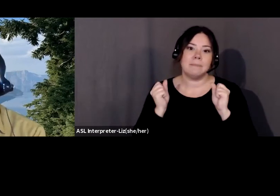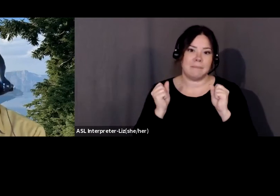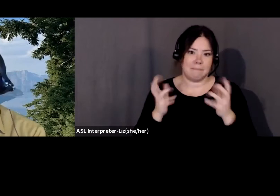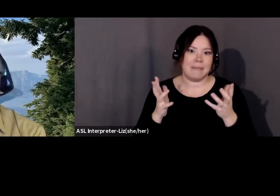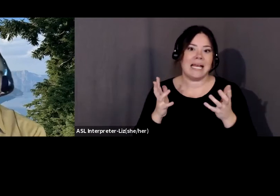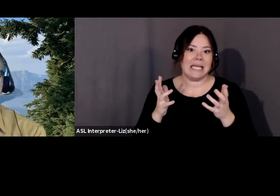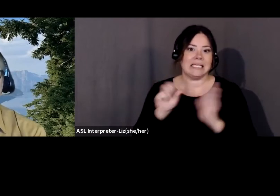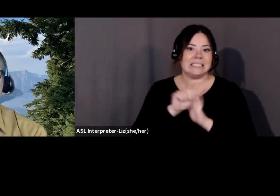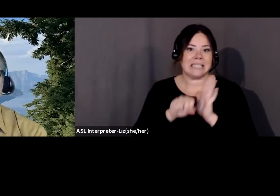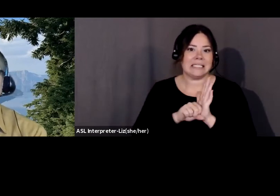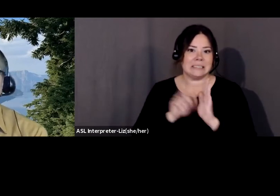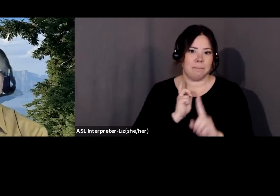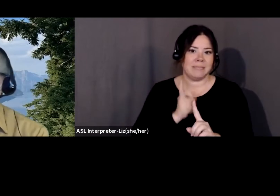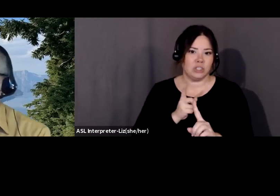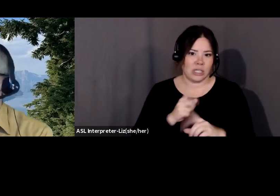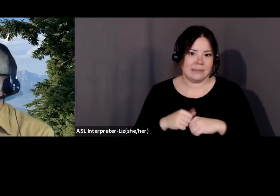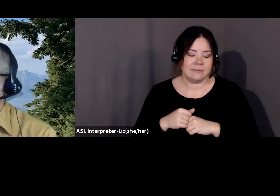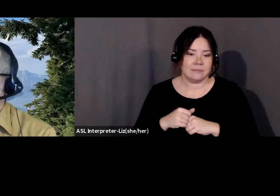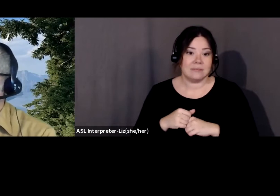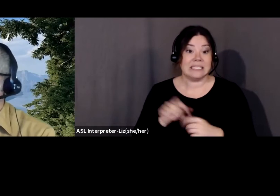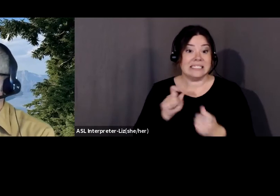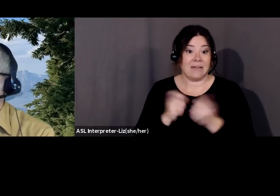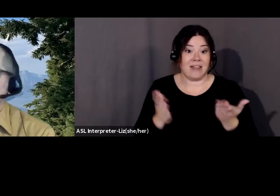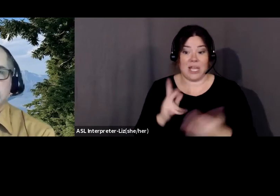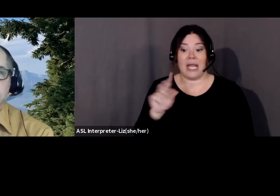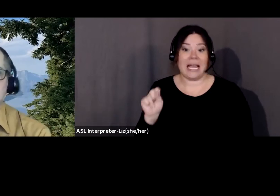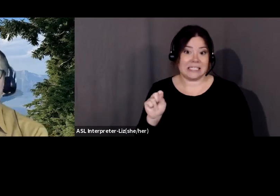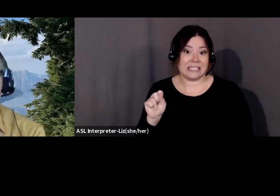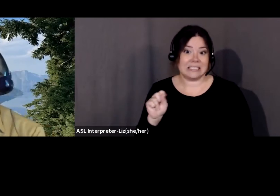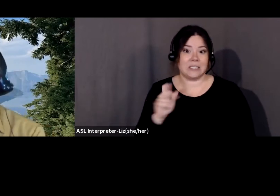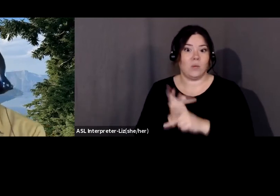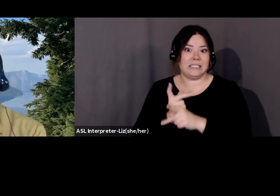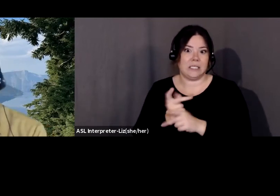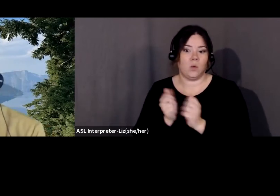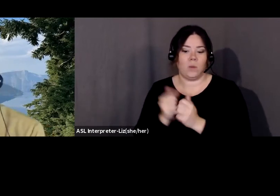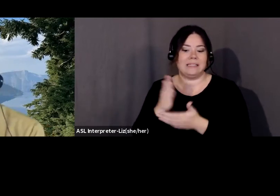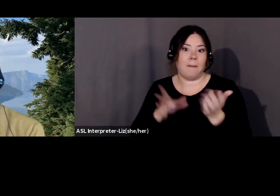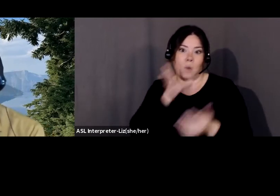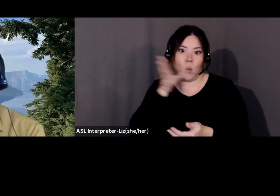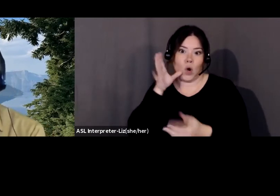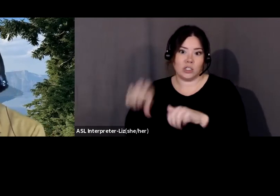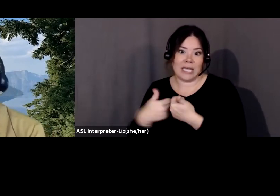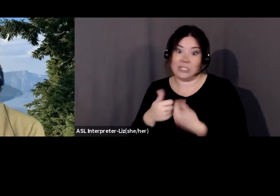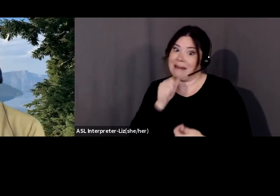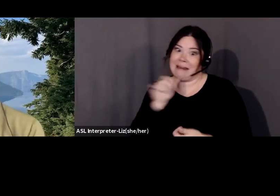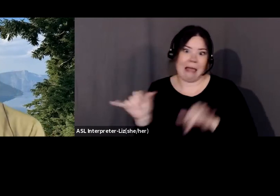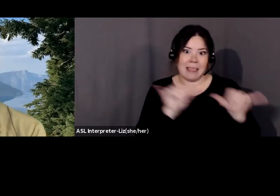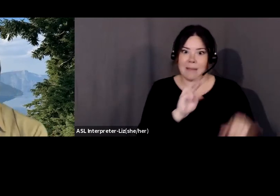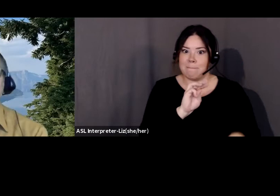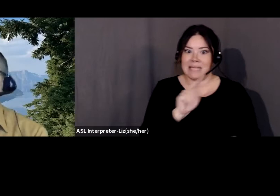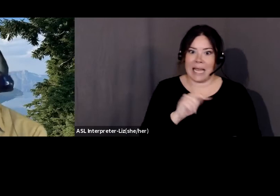mission. Definitely here in Kansas, we deal with some of the rural challenges, not like Montana though. I've been to Montana